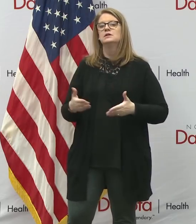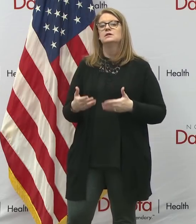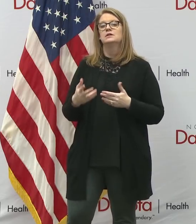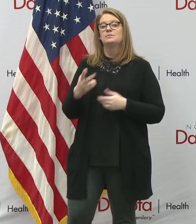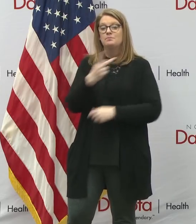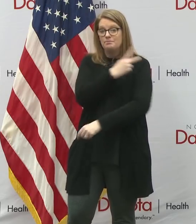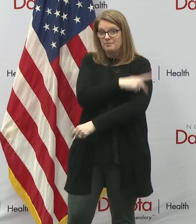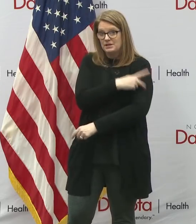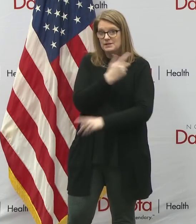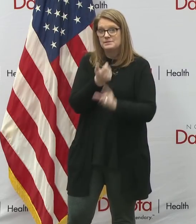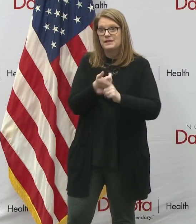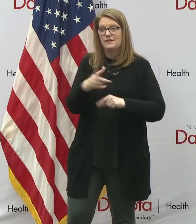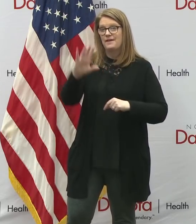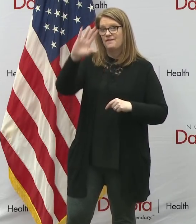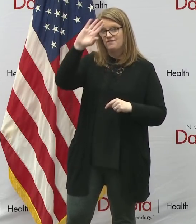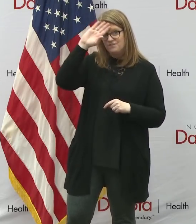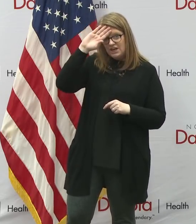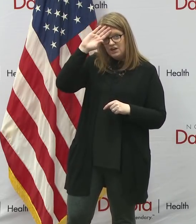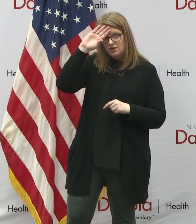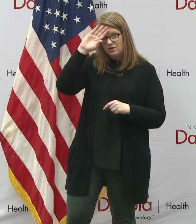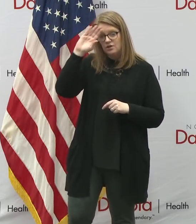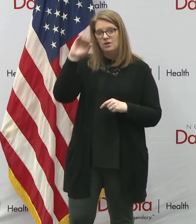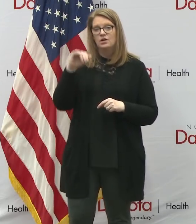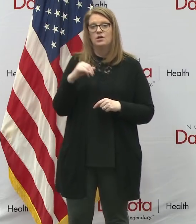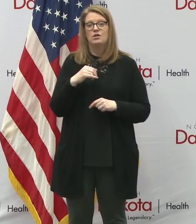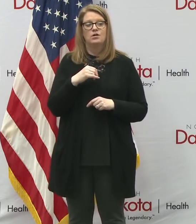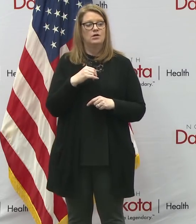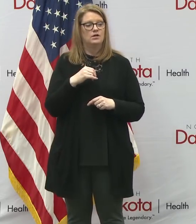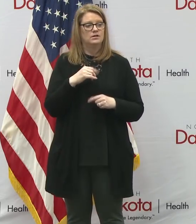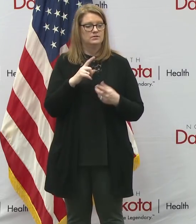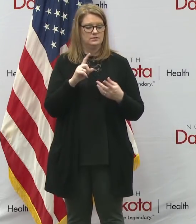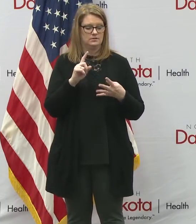a fever or two of the following symptoms,